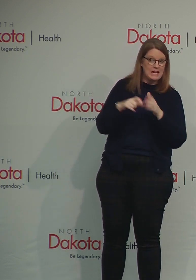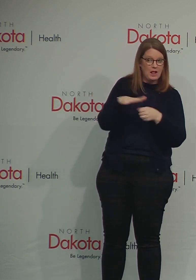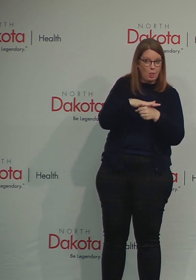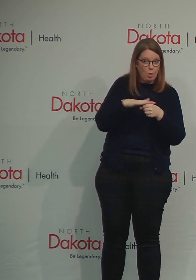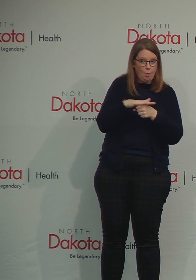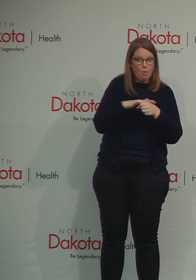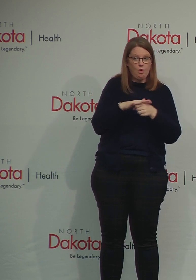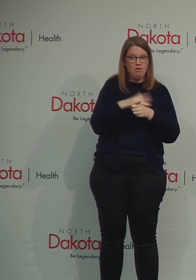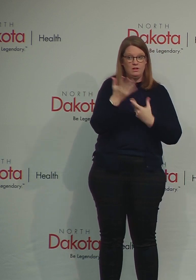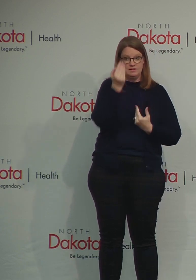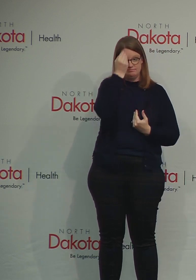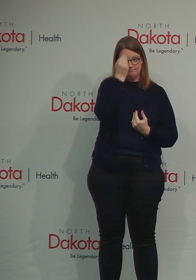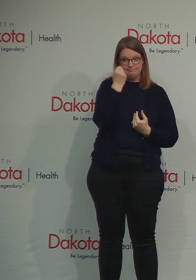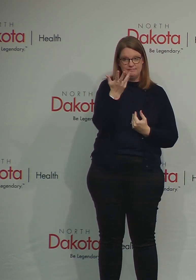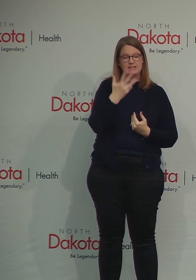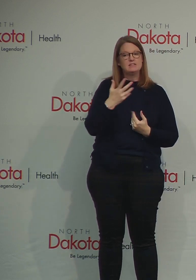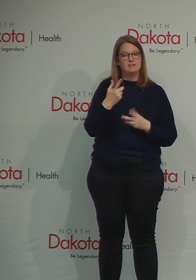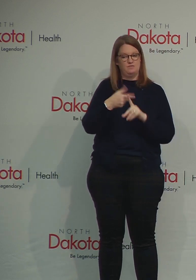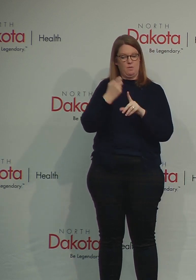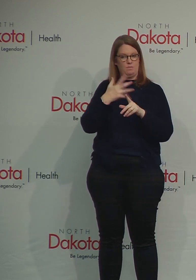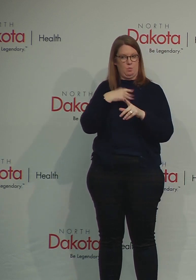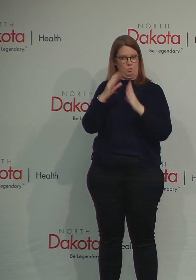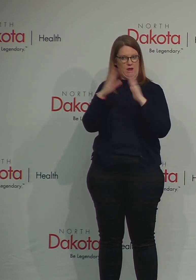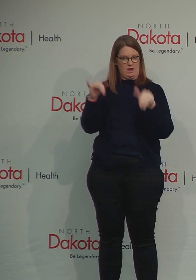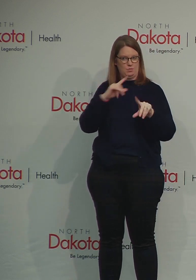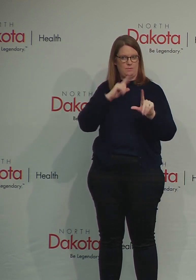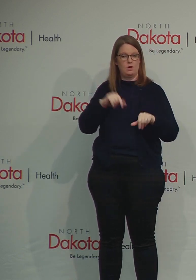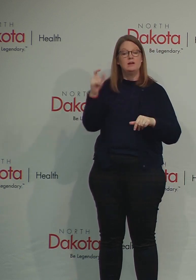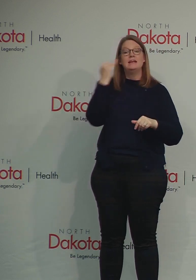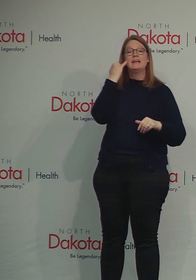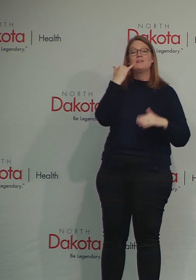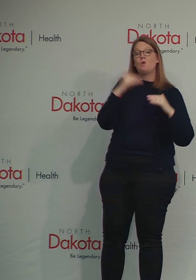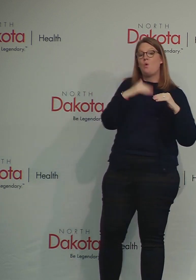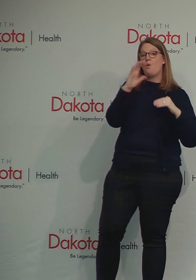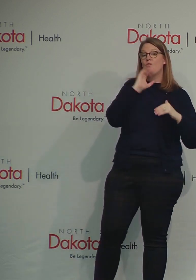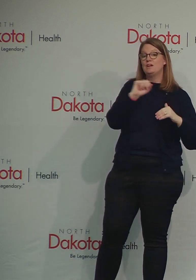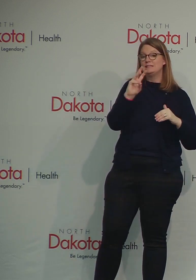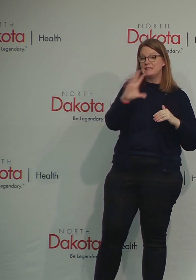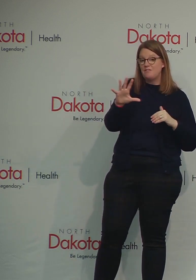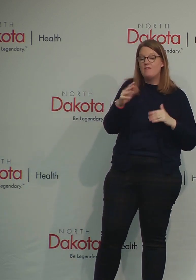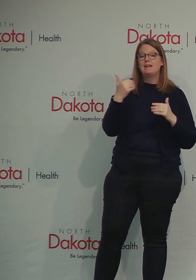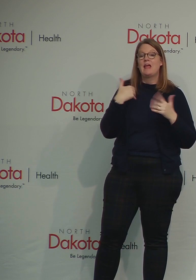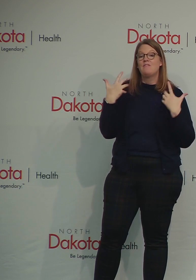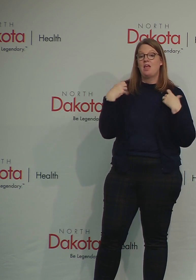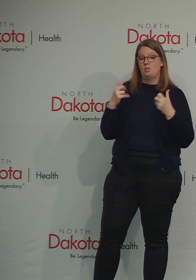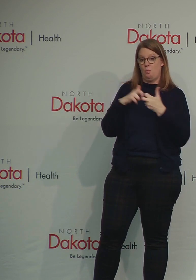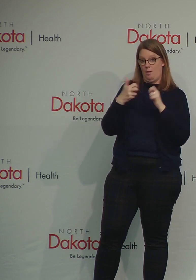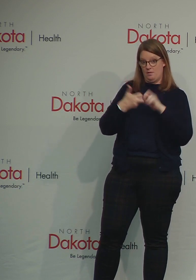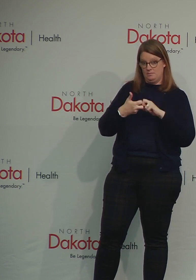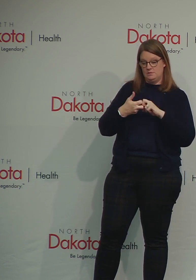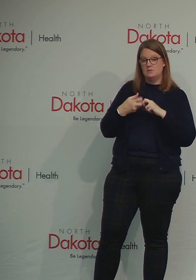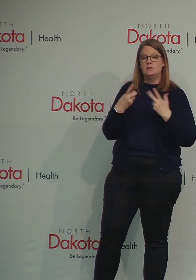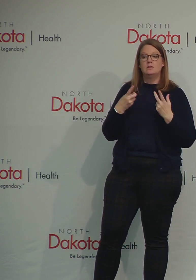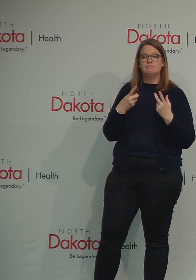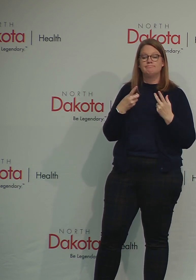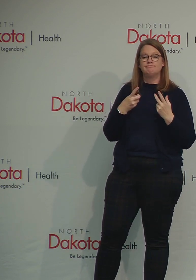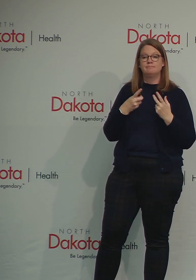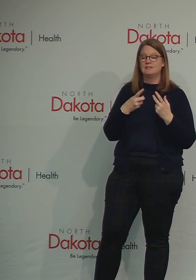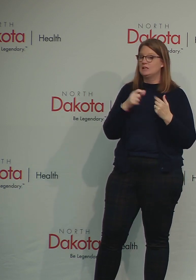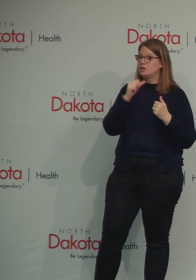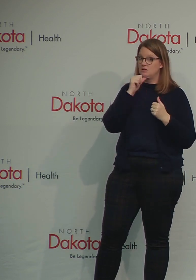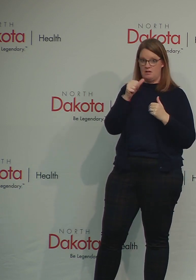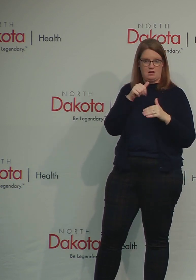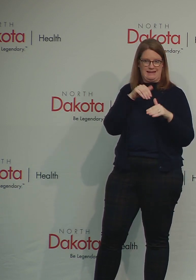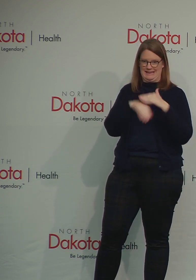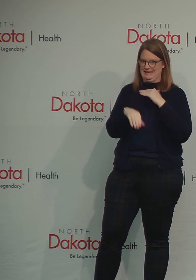this directly from the White House report. If you're over 65 and have significant health conditions, you should not enter